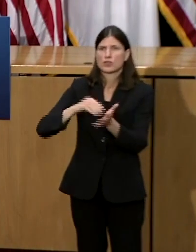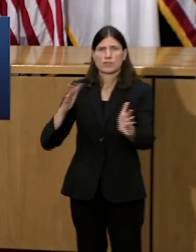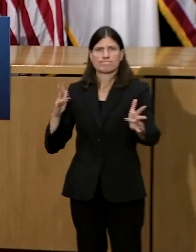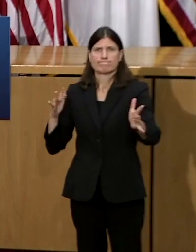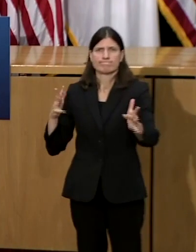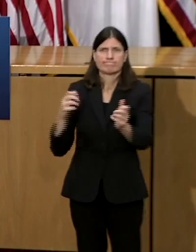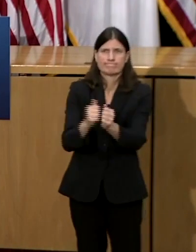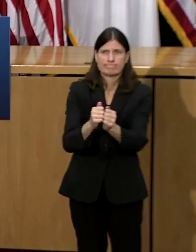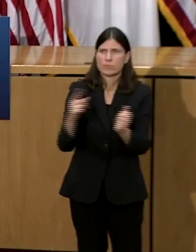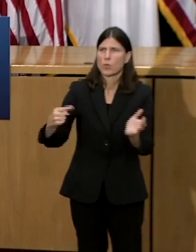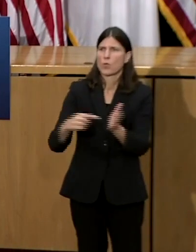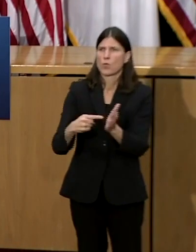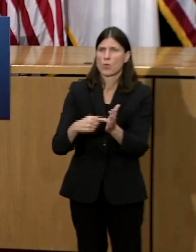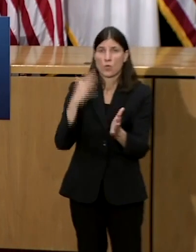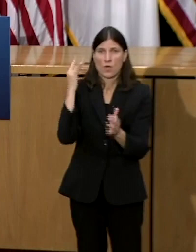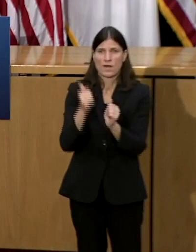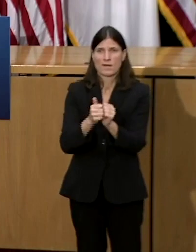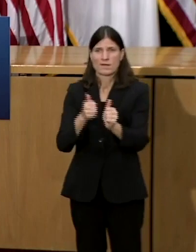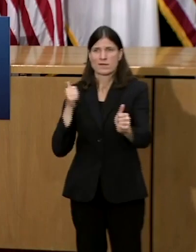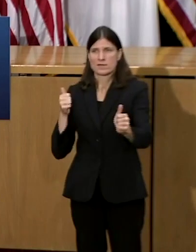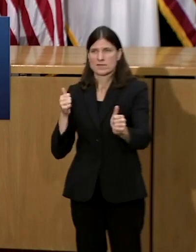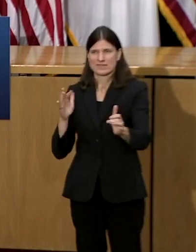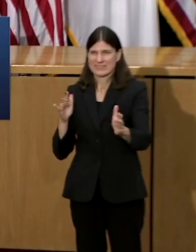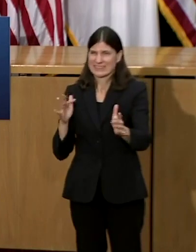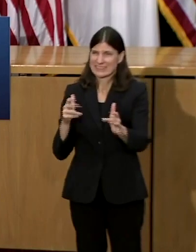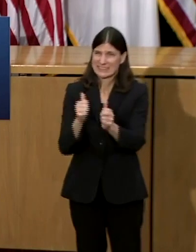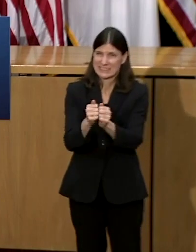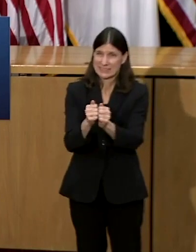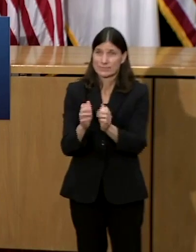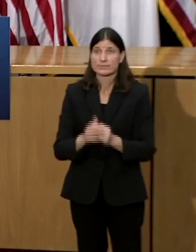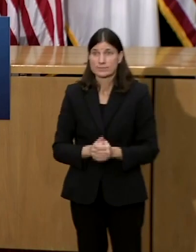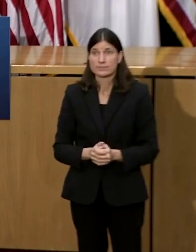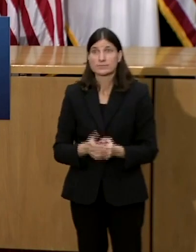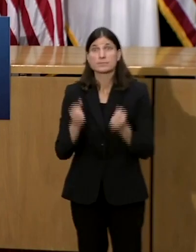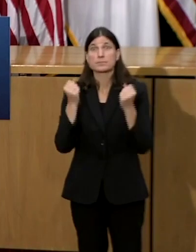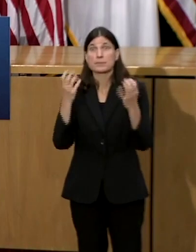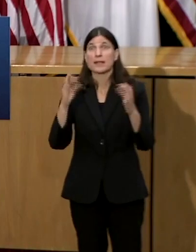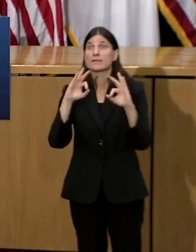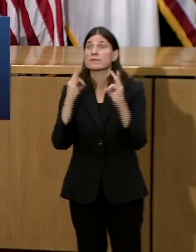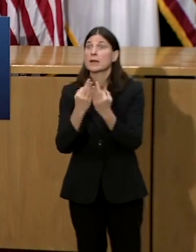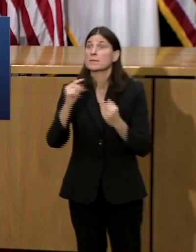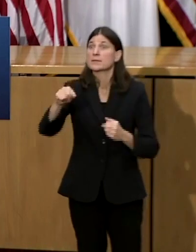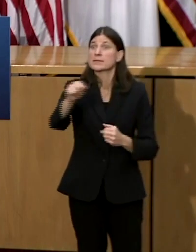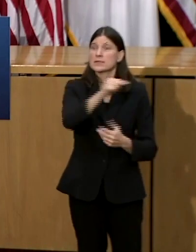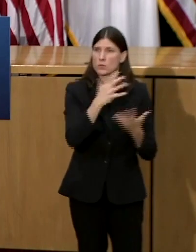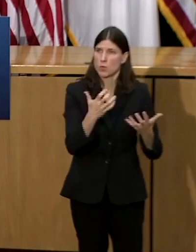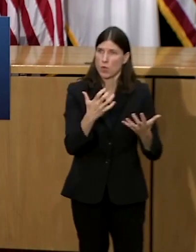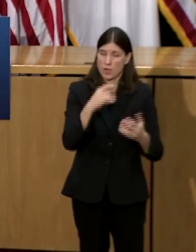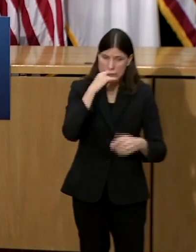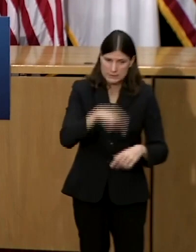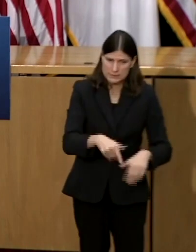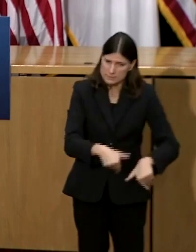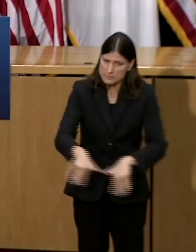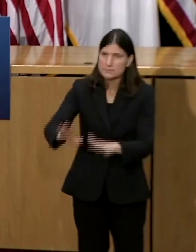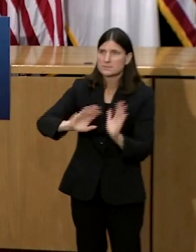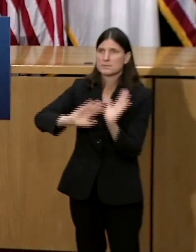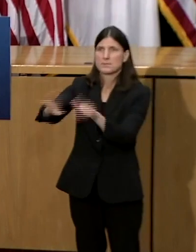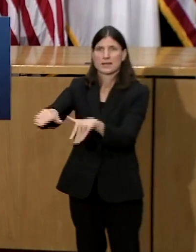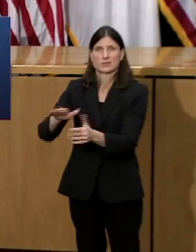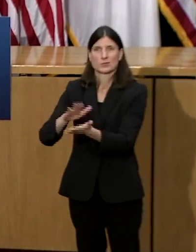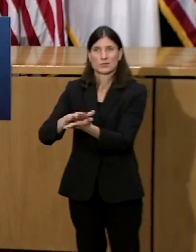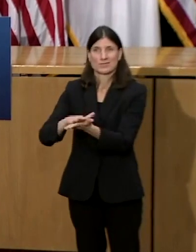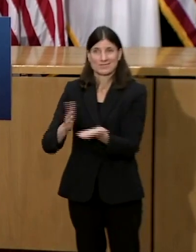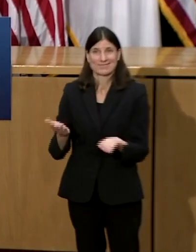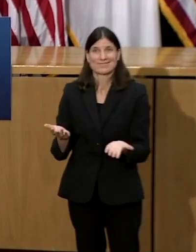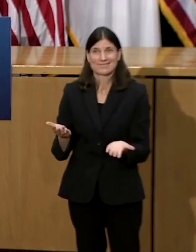responded positively to the return to in-person learning. And while remote learning has improved since the spring, we know nothing can take the place of